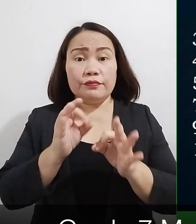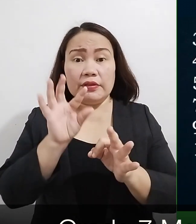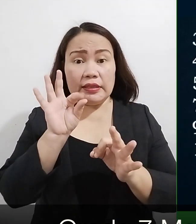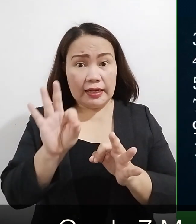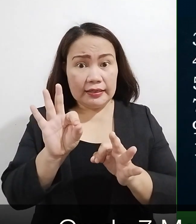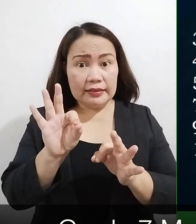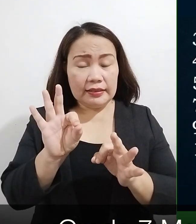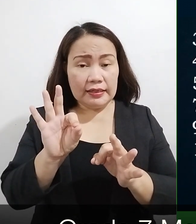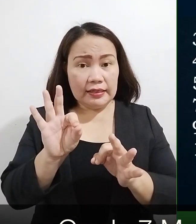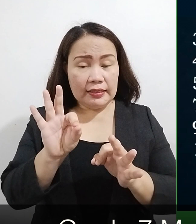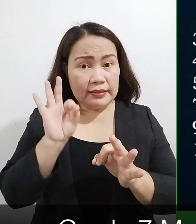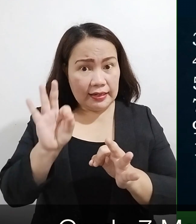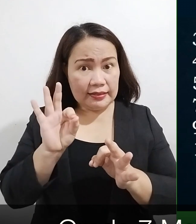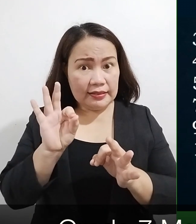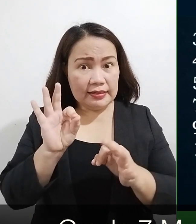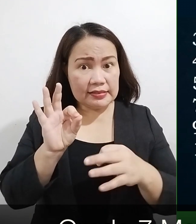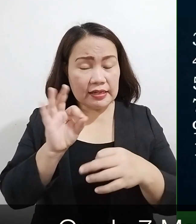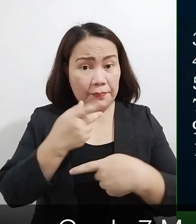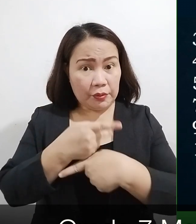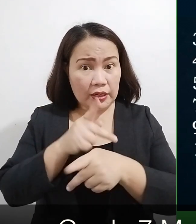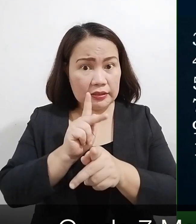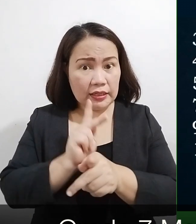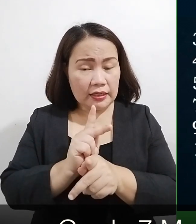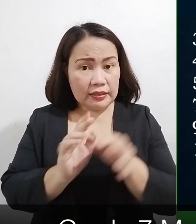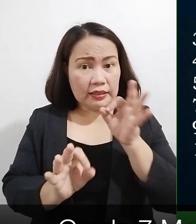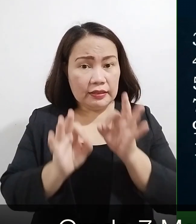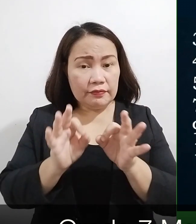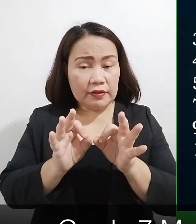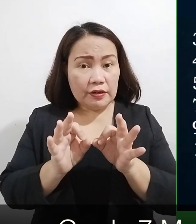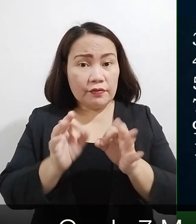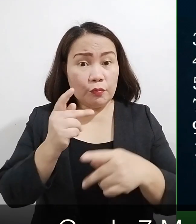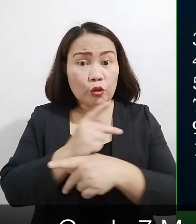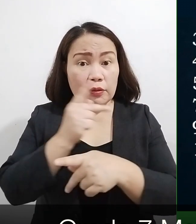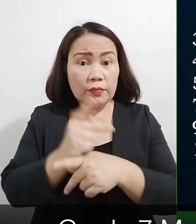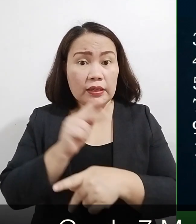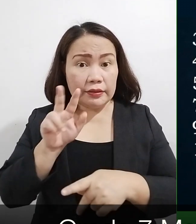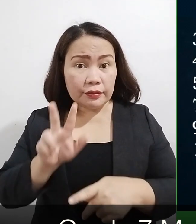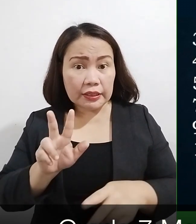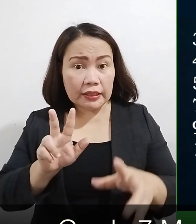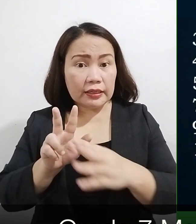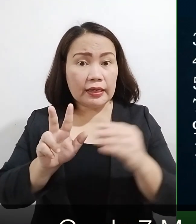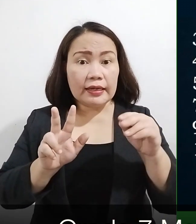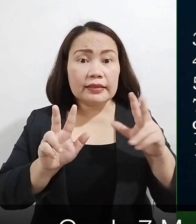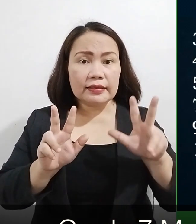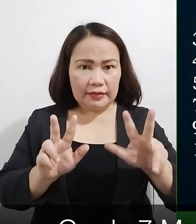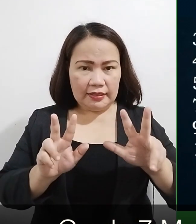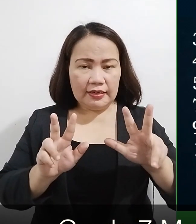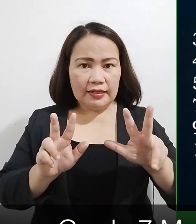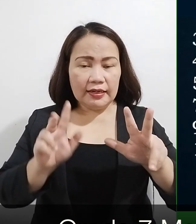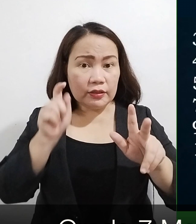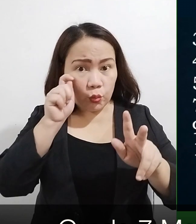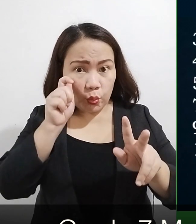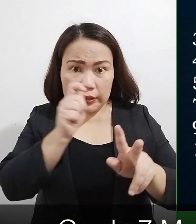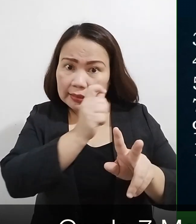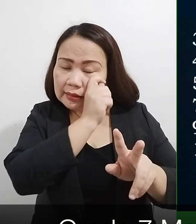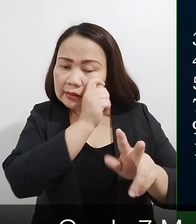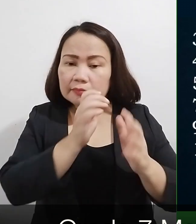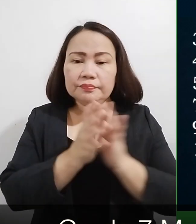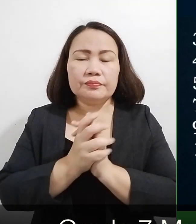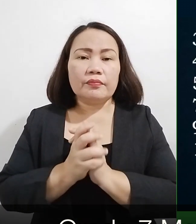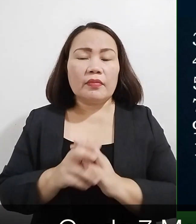ito yung product kapag nag-multiply tayo ng equal numbers. Or simply, this is the product